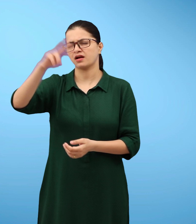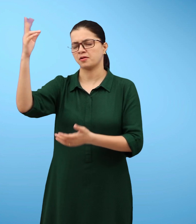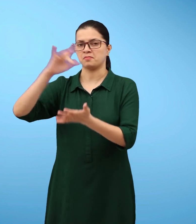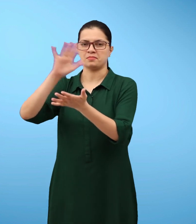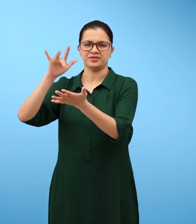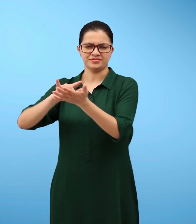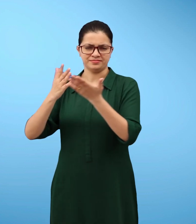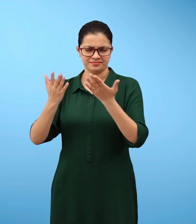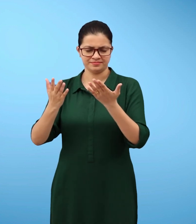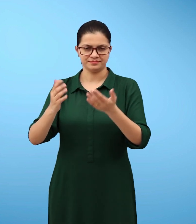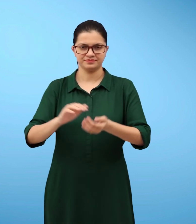Elsewhere,